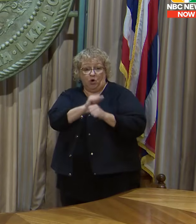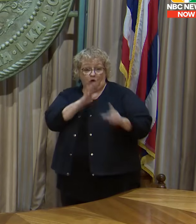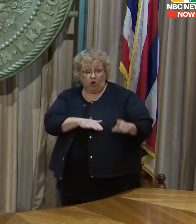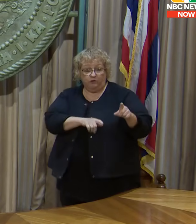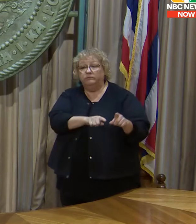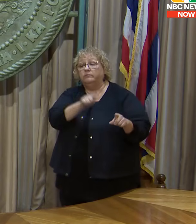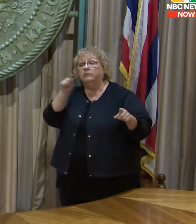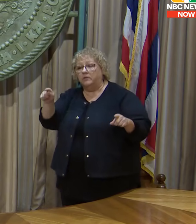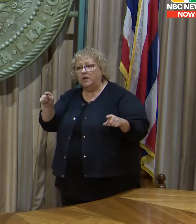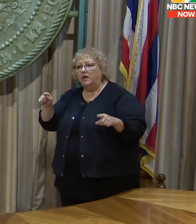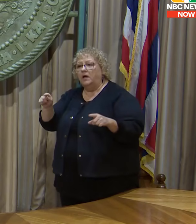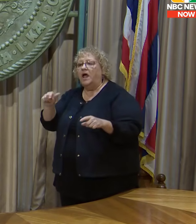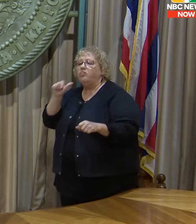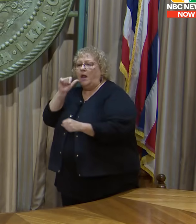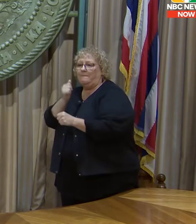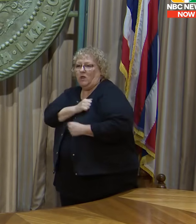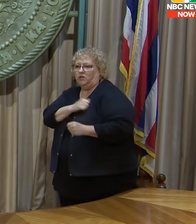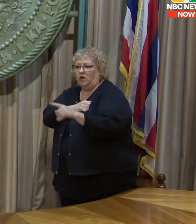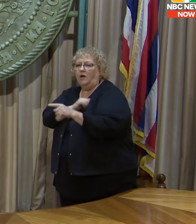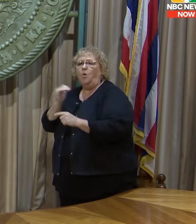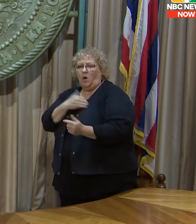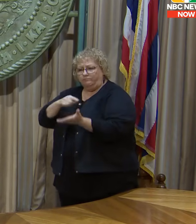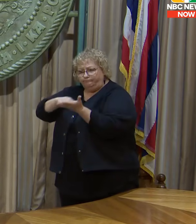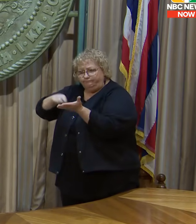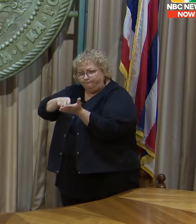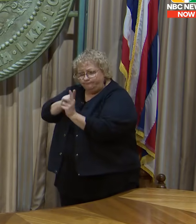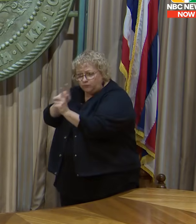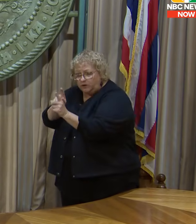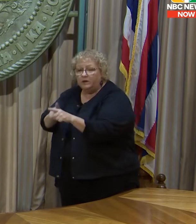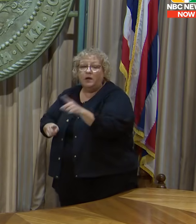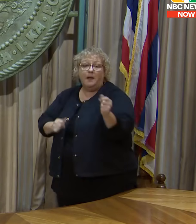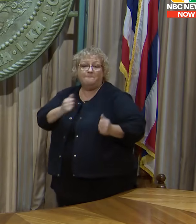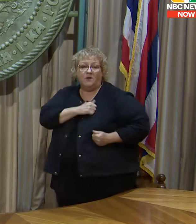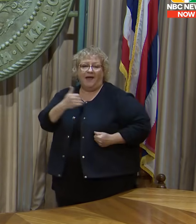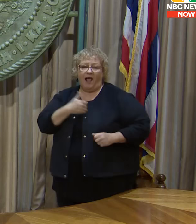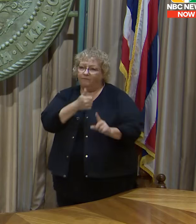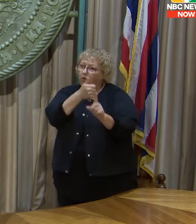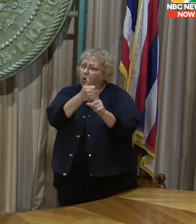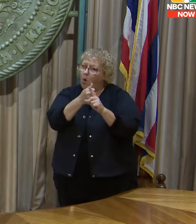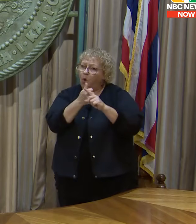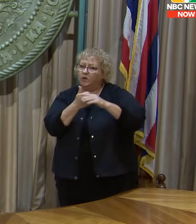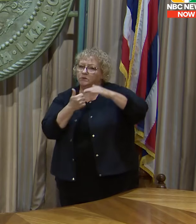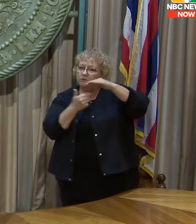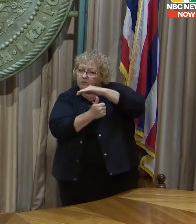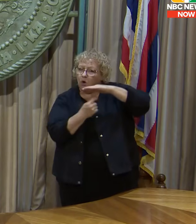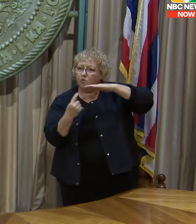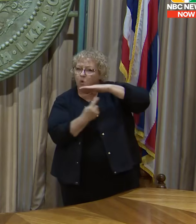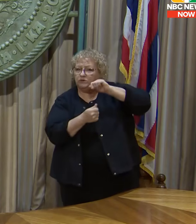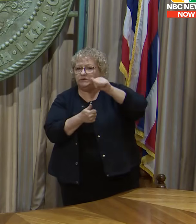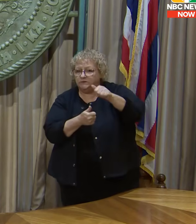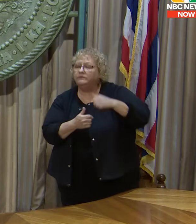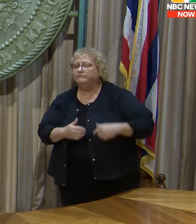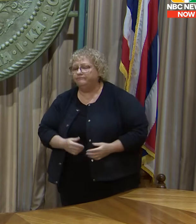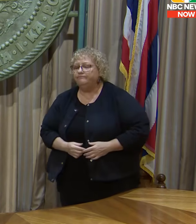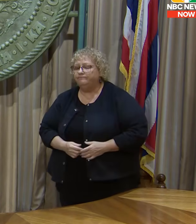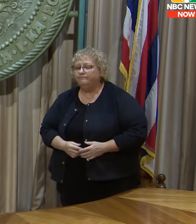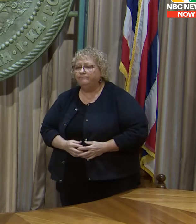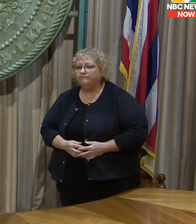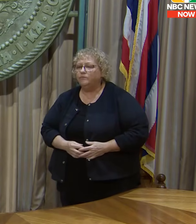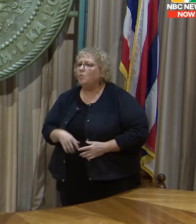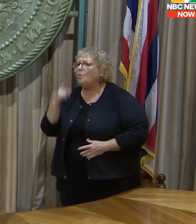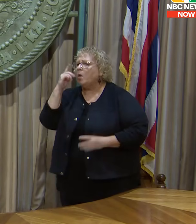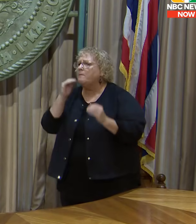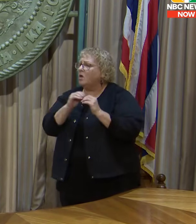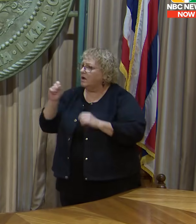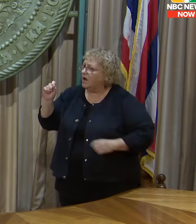the military is following up on all those individuals, and they are being quarantined as necessary. Okay, another one